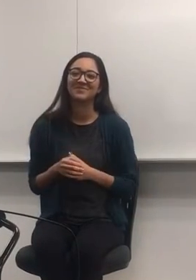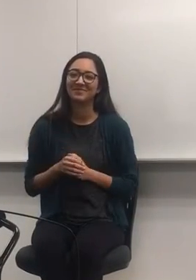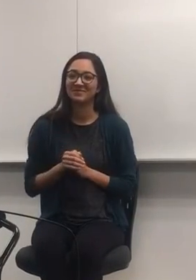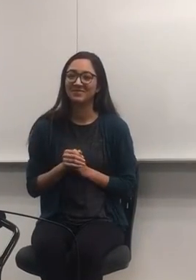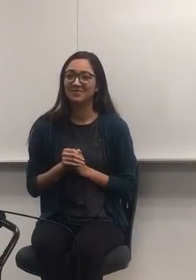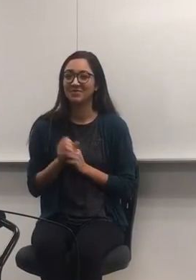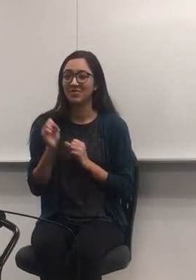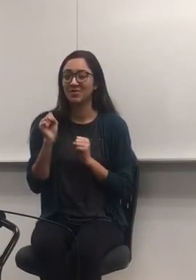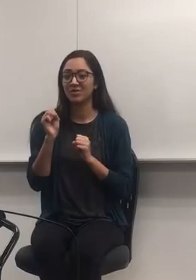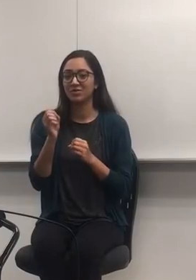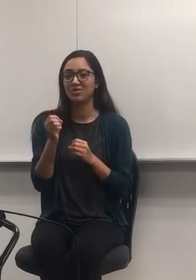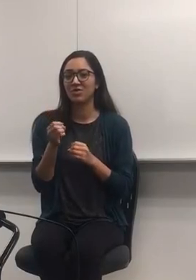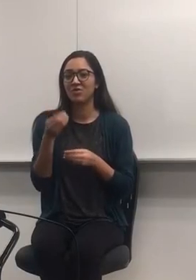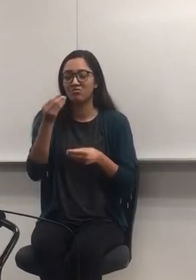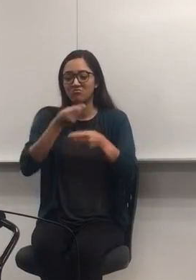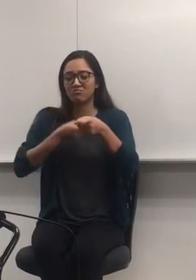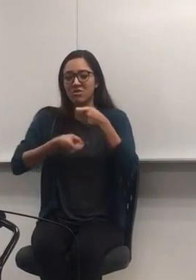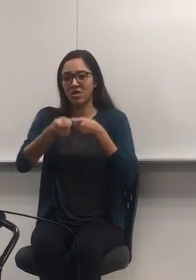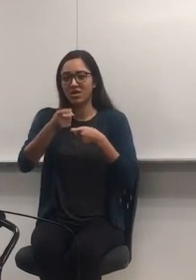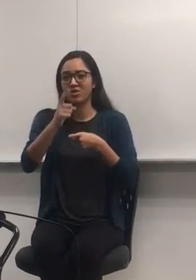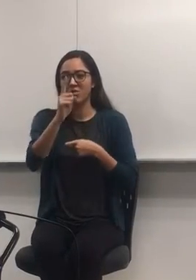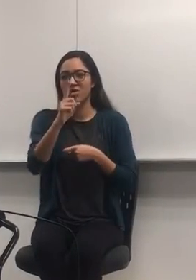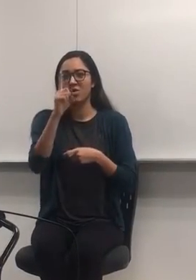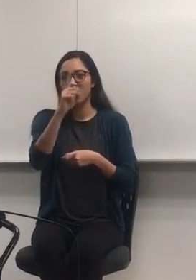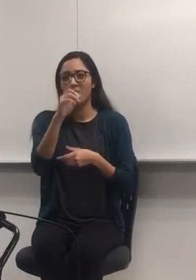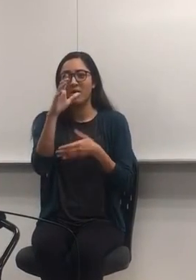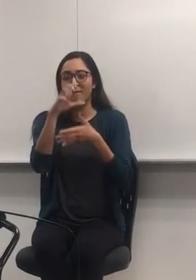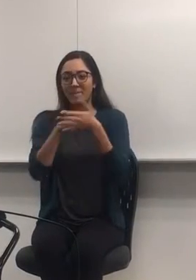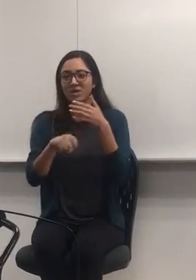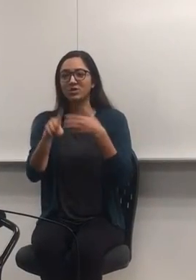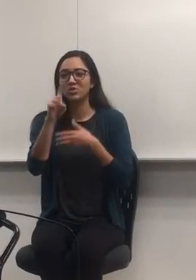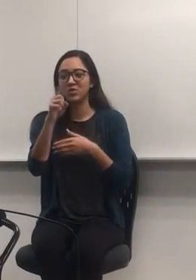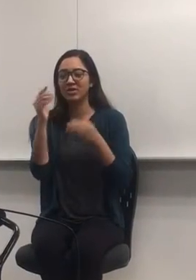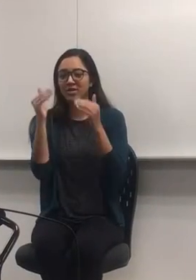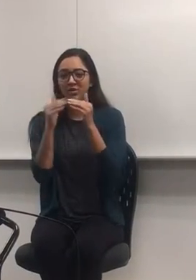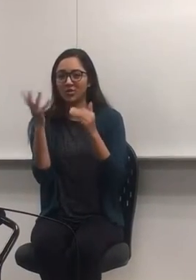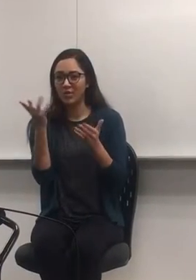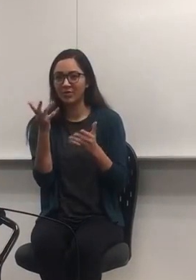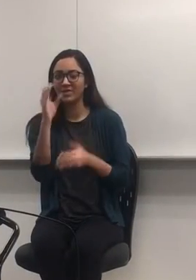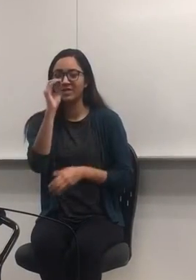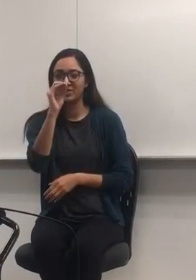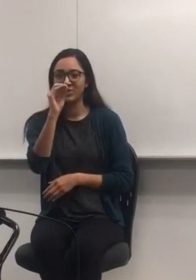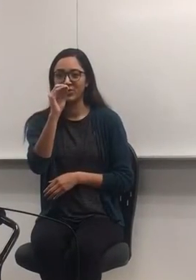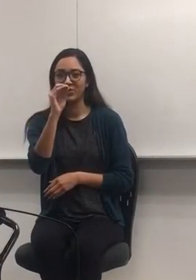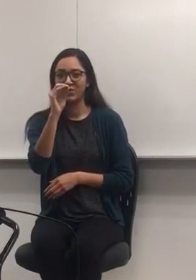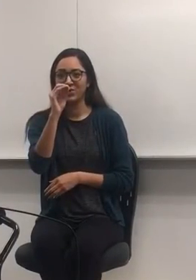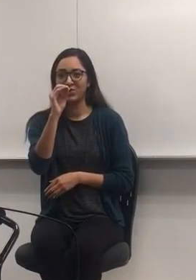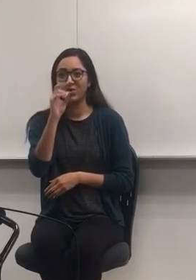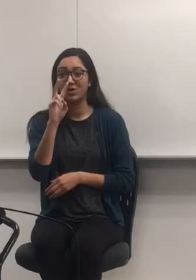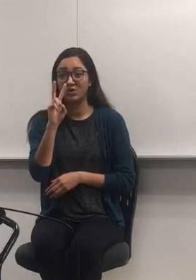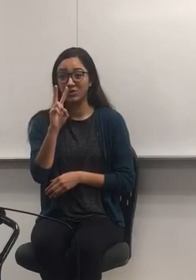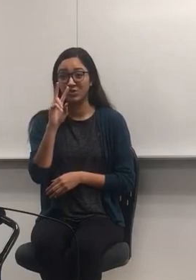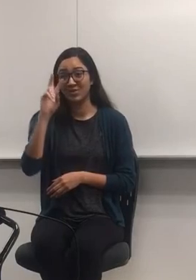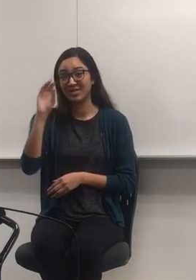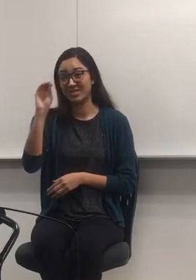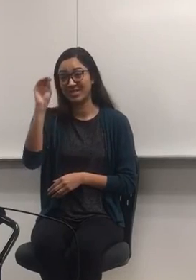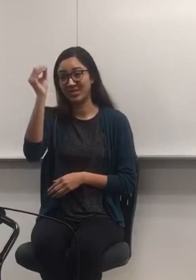in 1, everybody. What's 1 minus 1? 0. What's 2 to the 0 power?